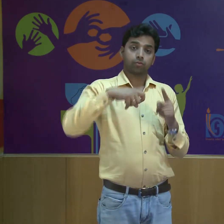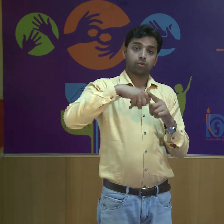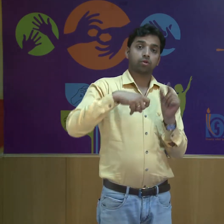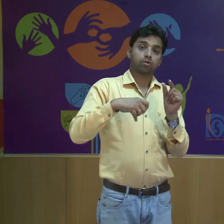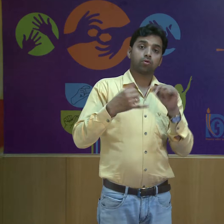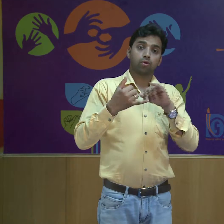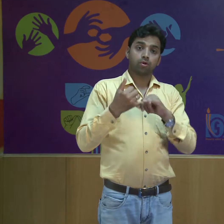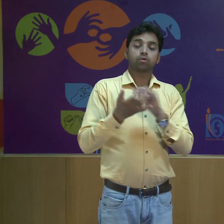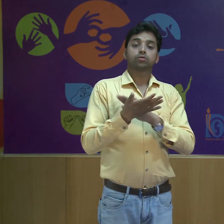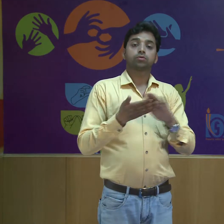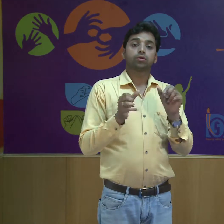Kushanas,